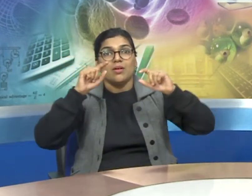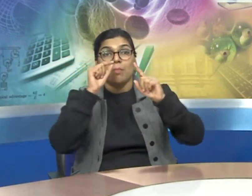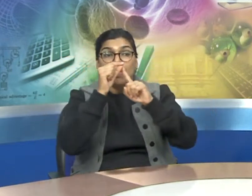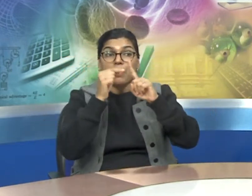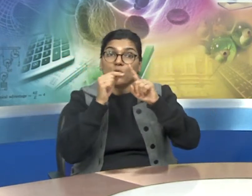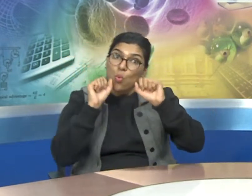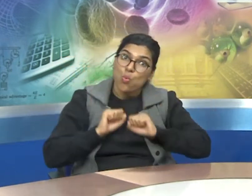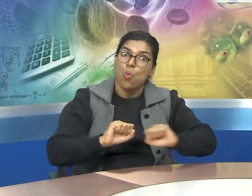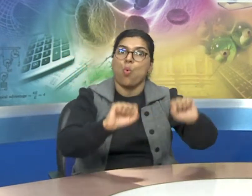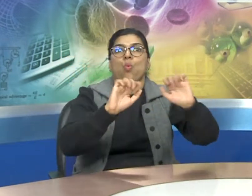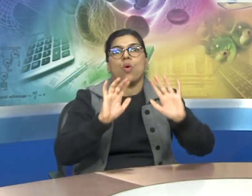is slide.